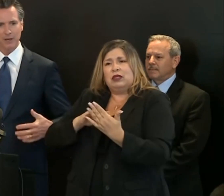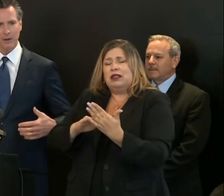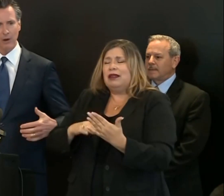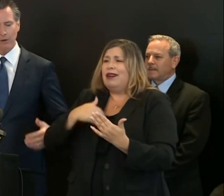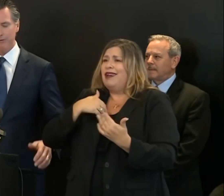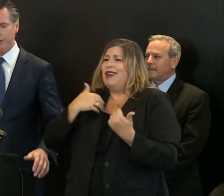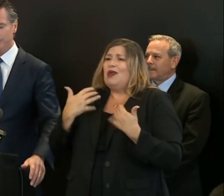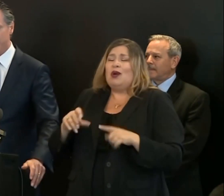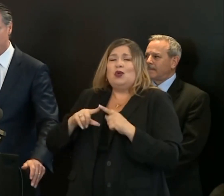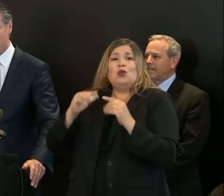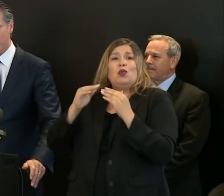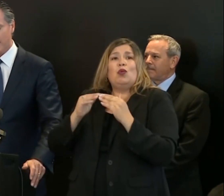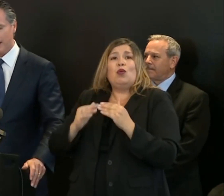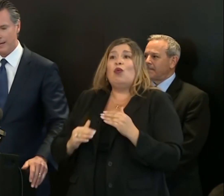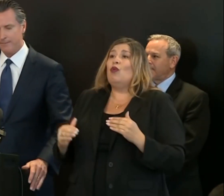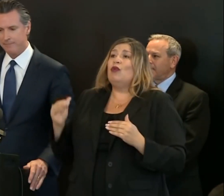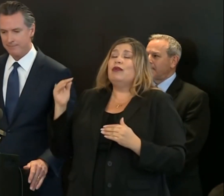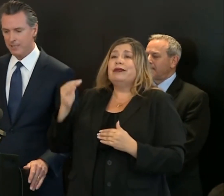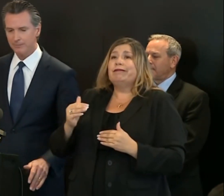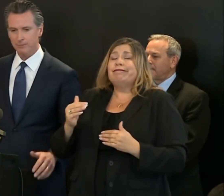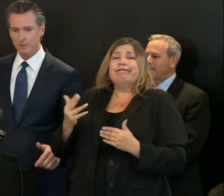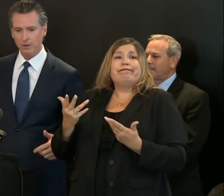want to